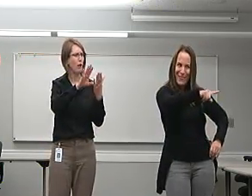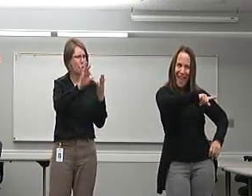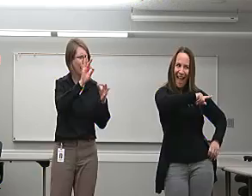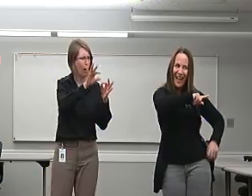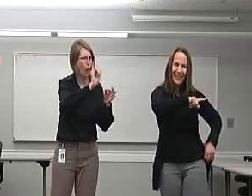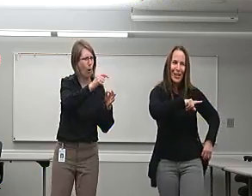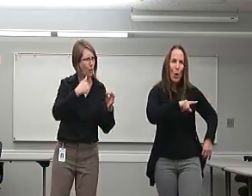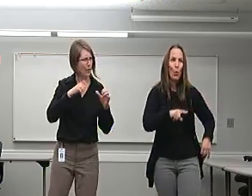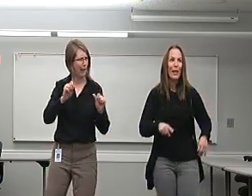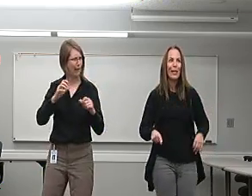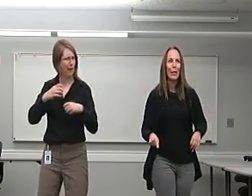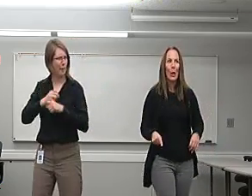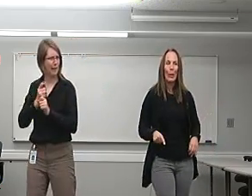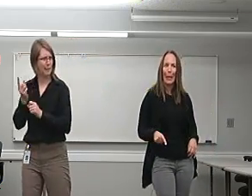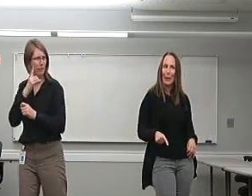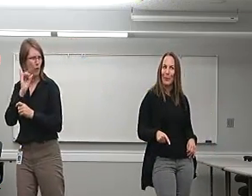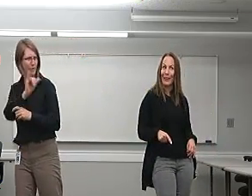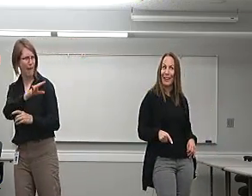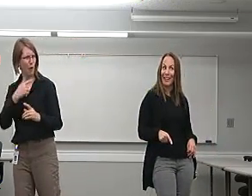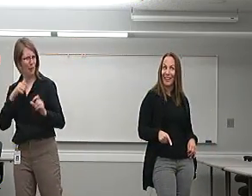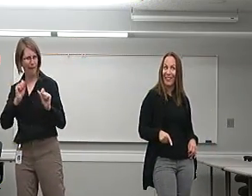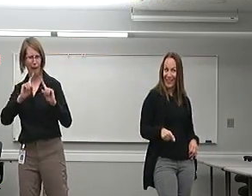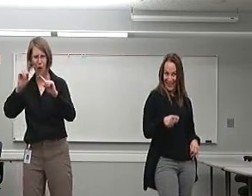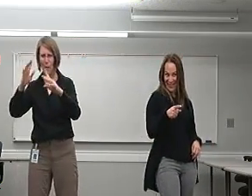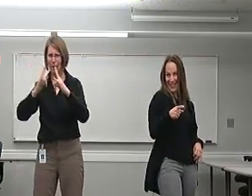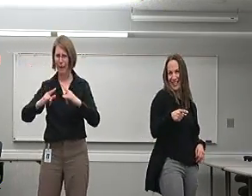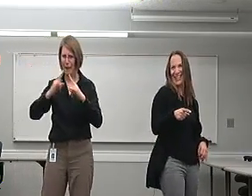We can go camping. We can